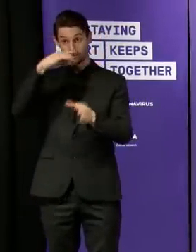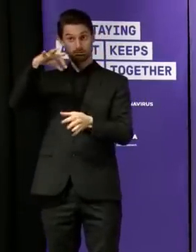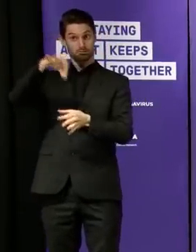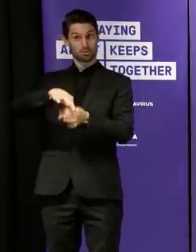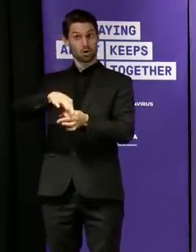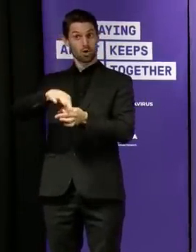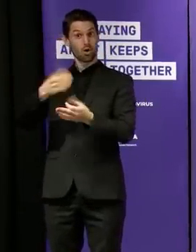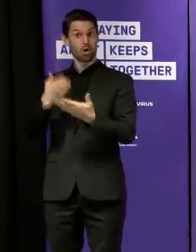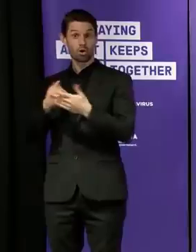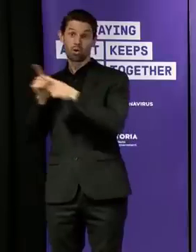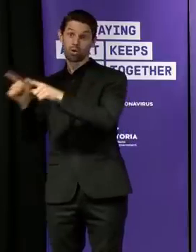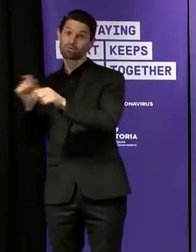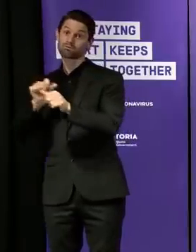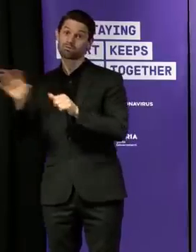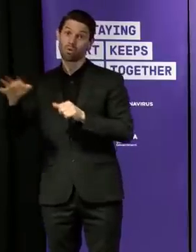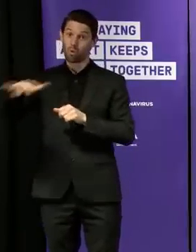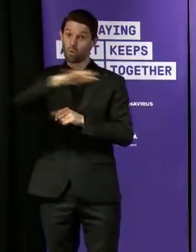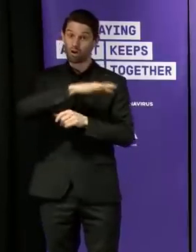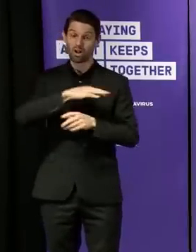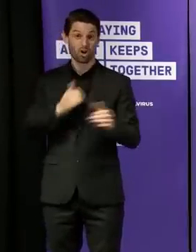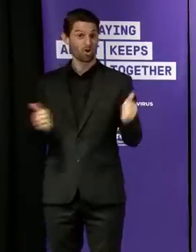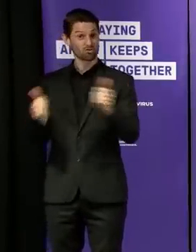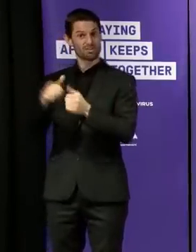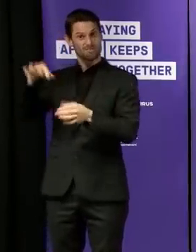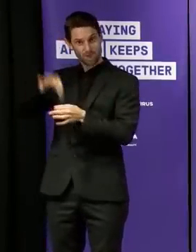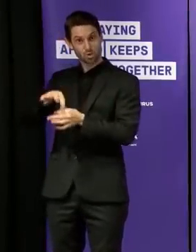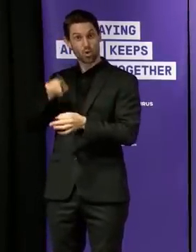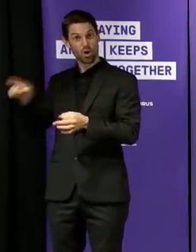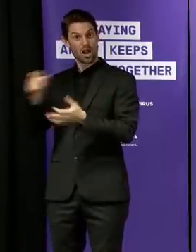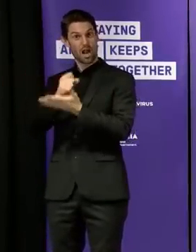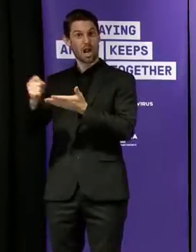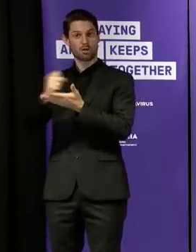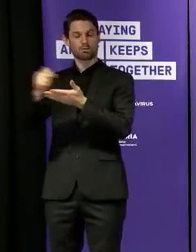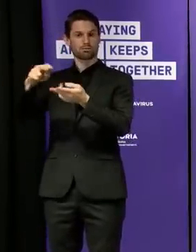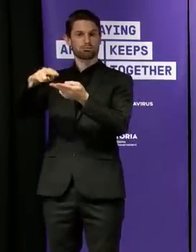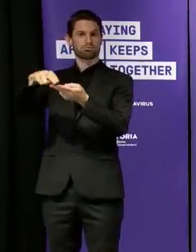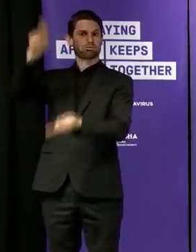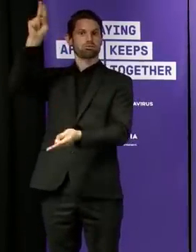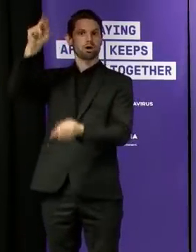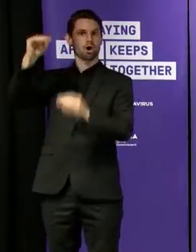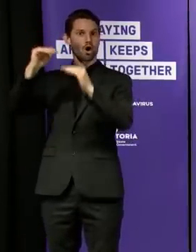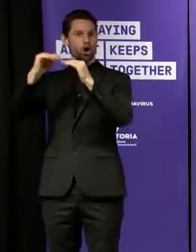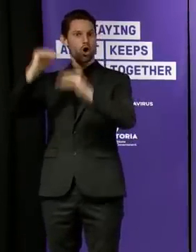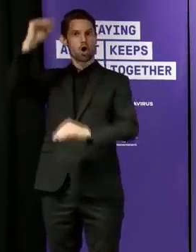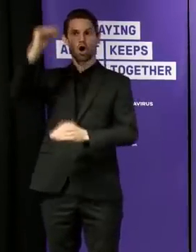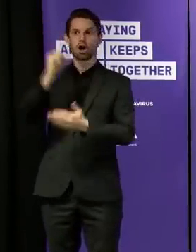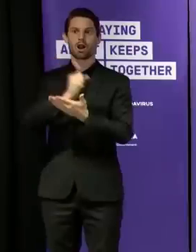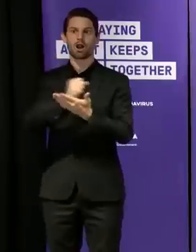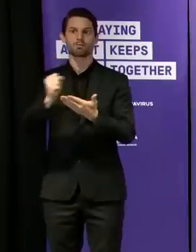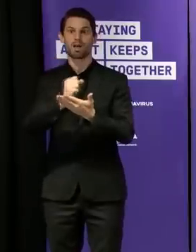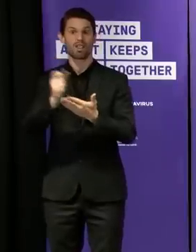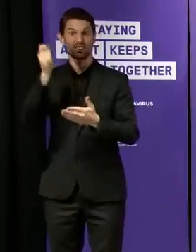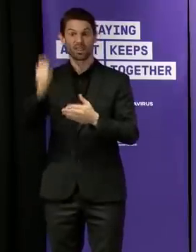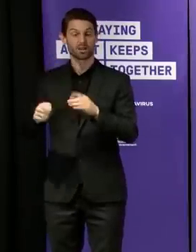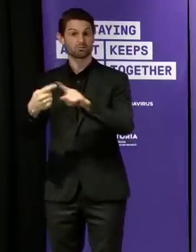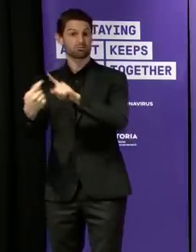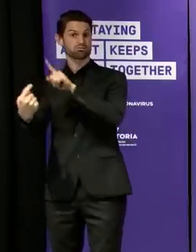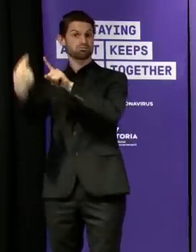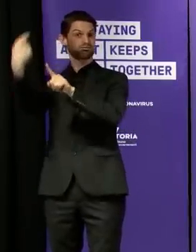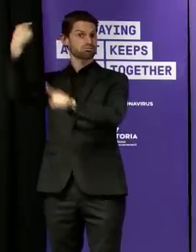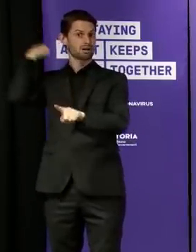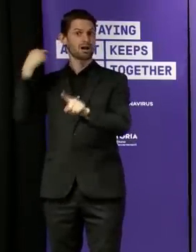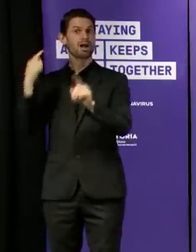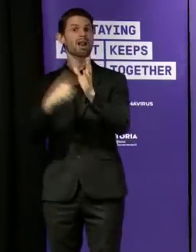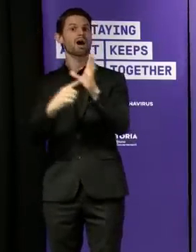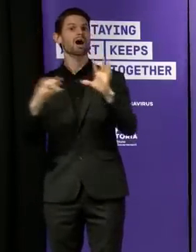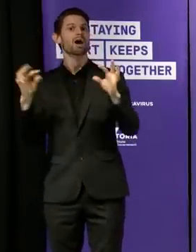to share that view, in that she's been re-elected in unprecedented terms. This is perhaps the greatest majority that the New Zealand Labor Party is, or the greatest showing, the greatest